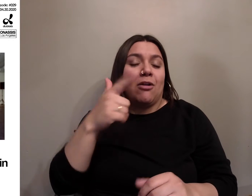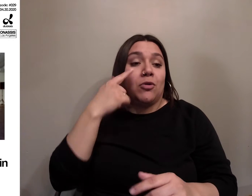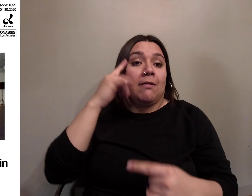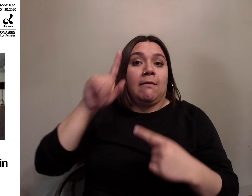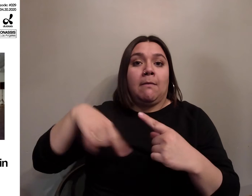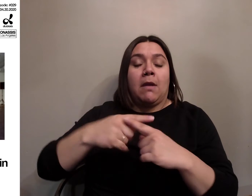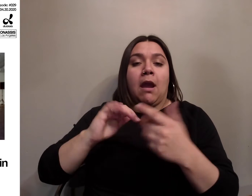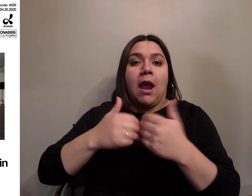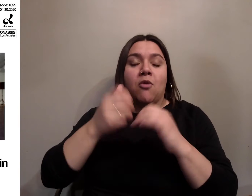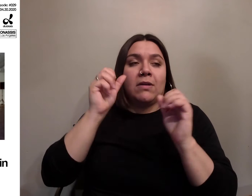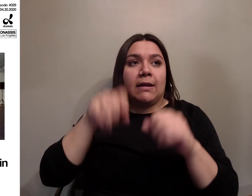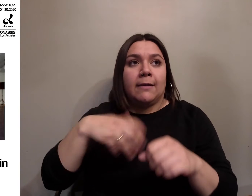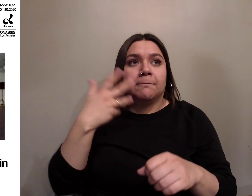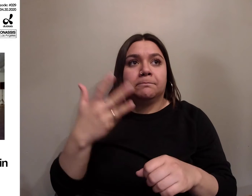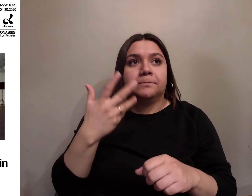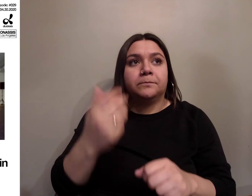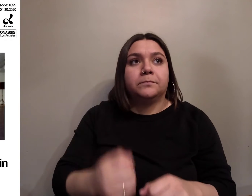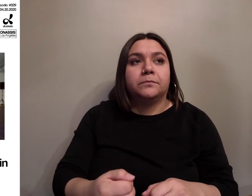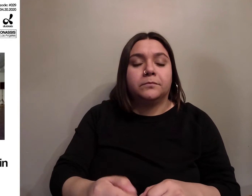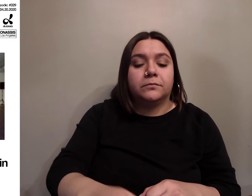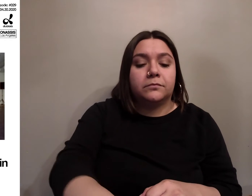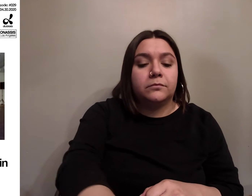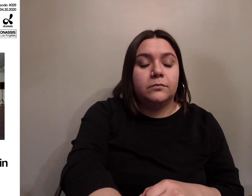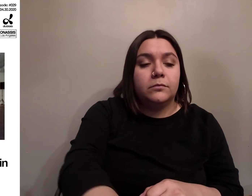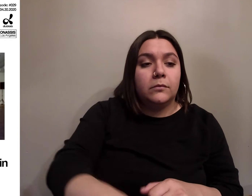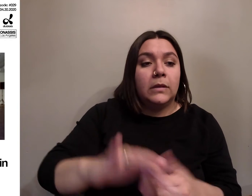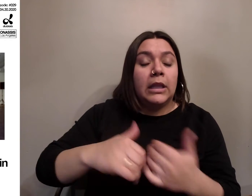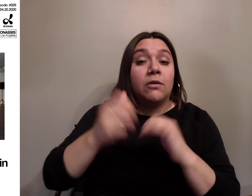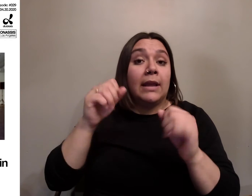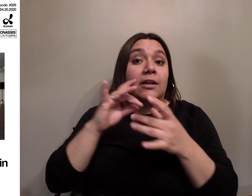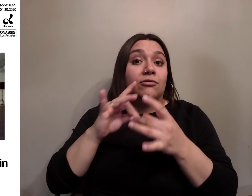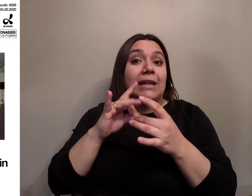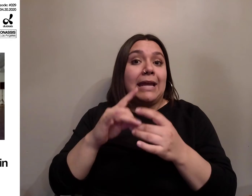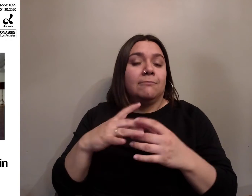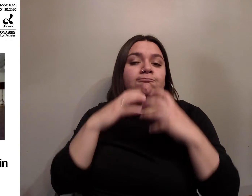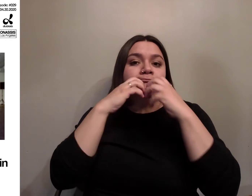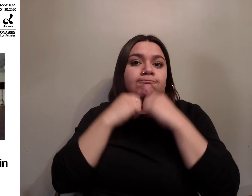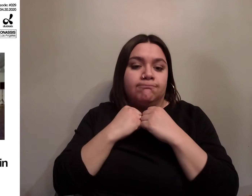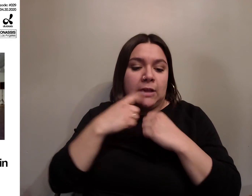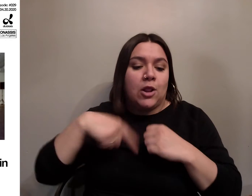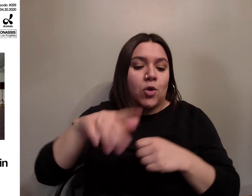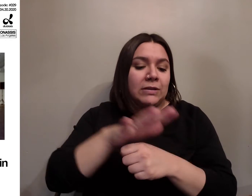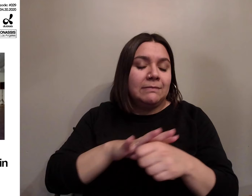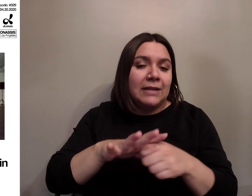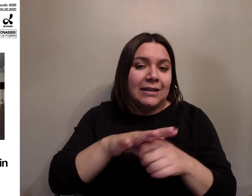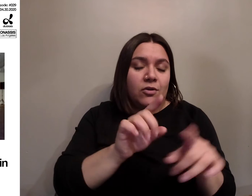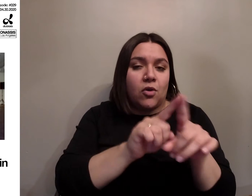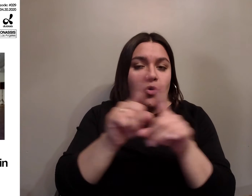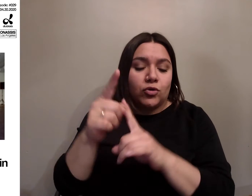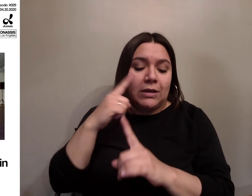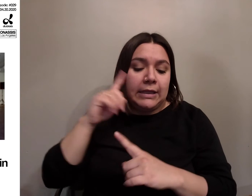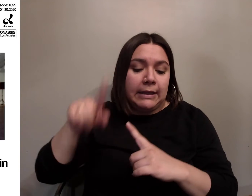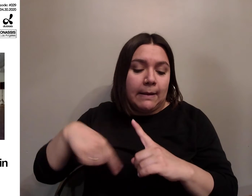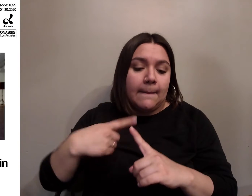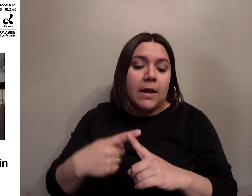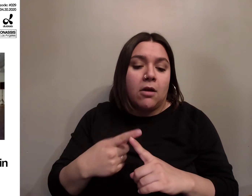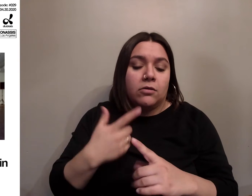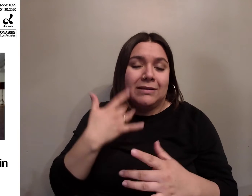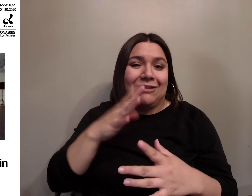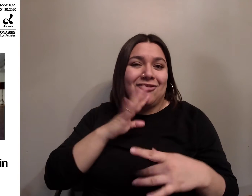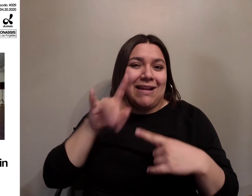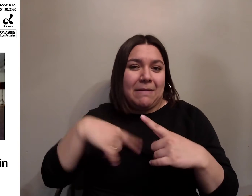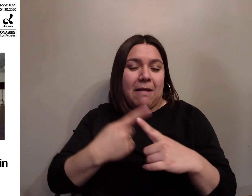corporation. And I was actually just attending this an online talk yesterday that was very